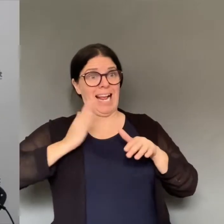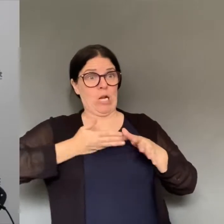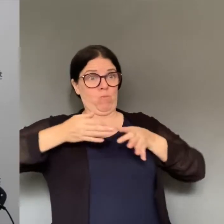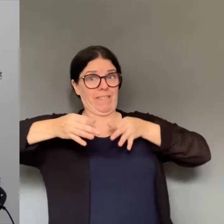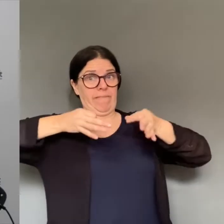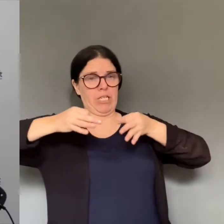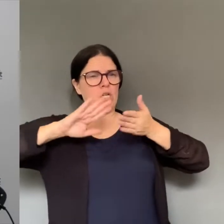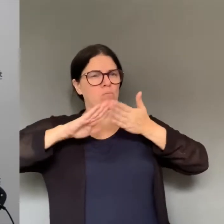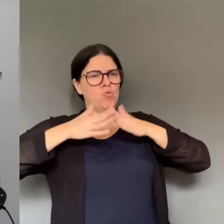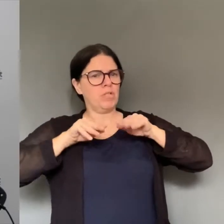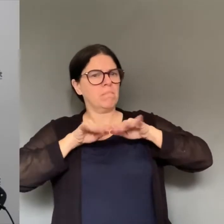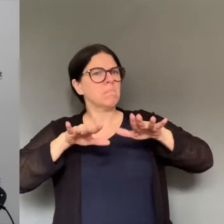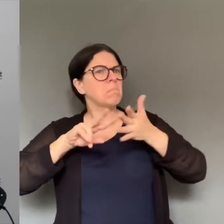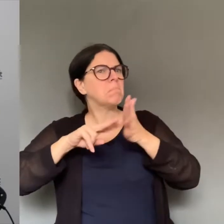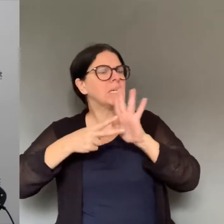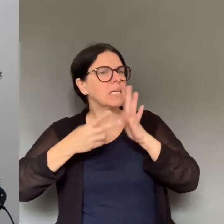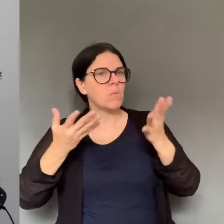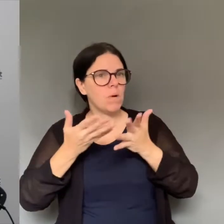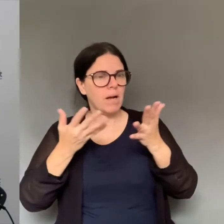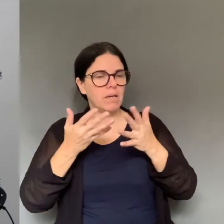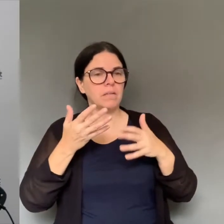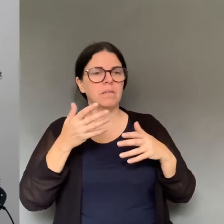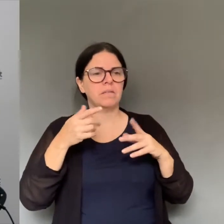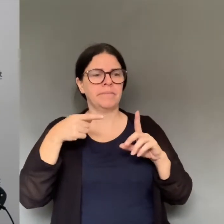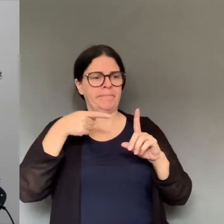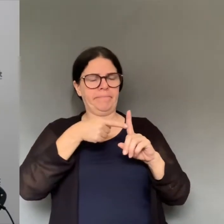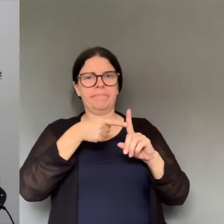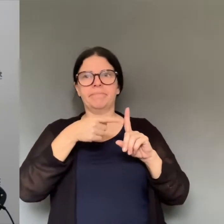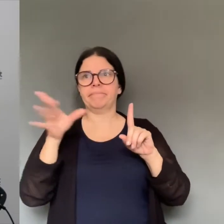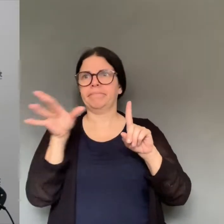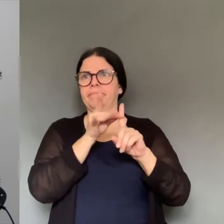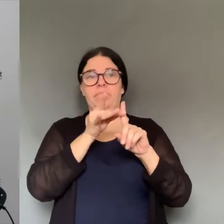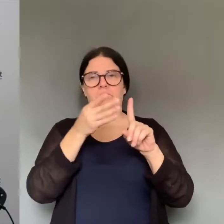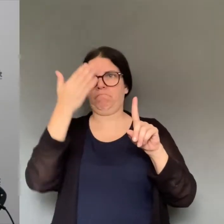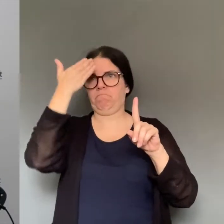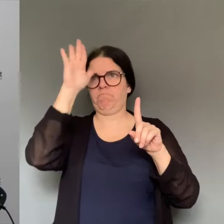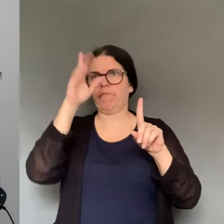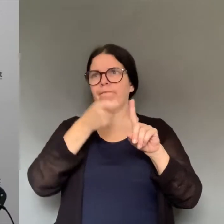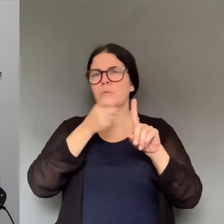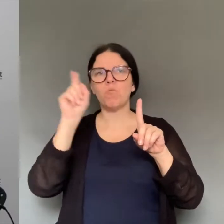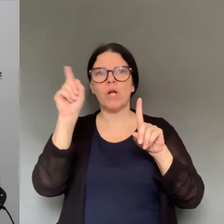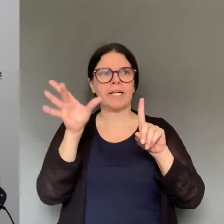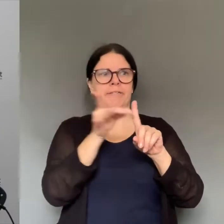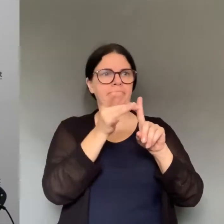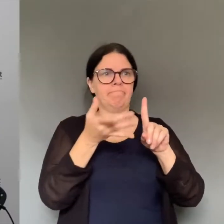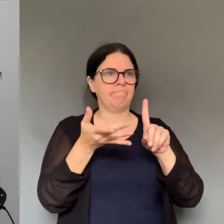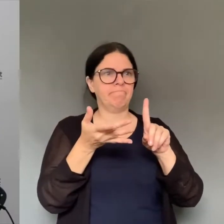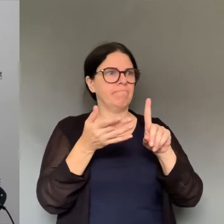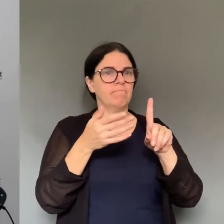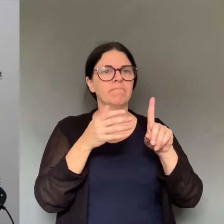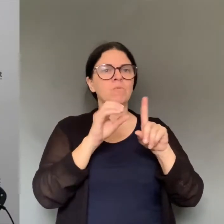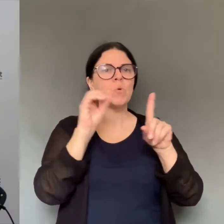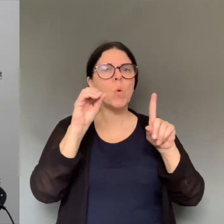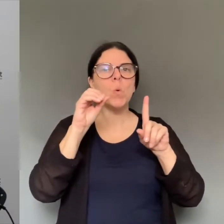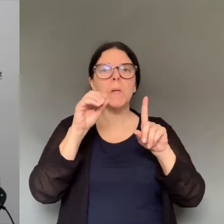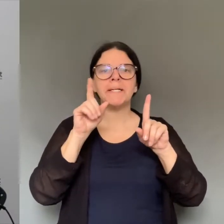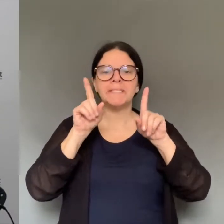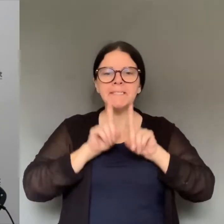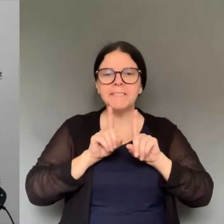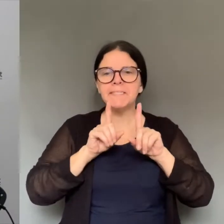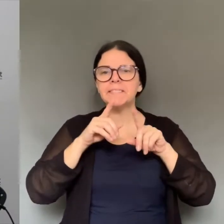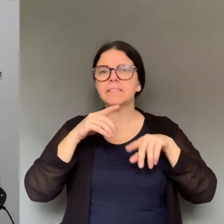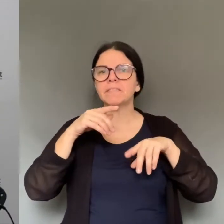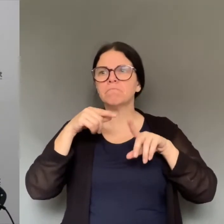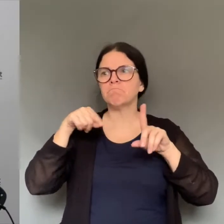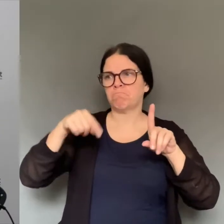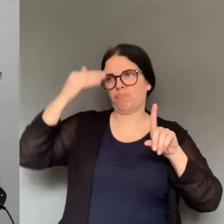Community spread, when we define it, is basically anyone who is not directly linked with any case in the